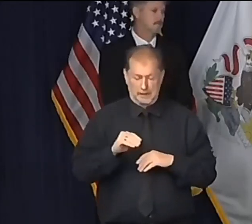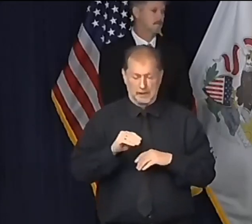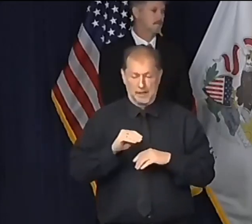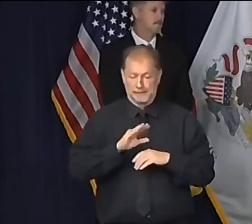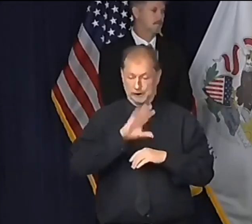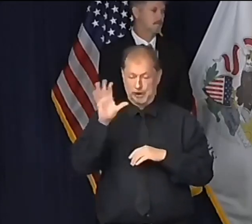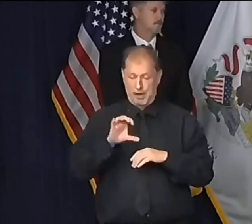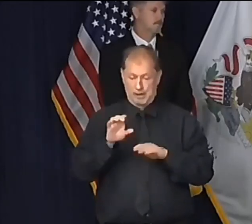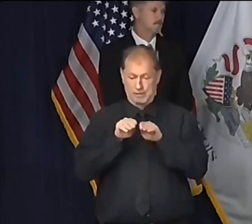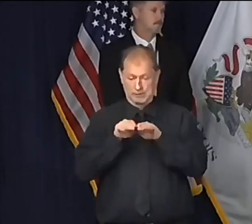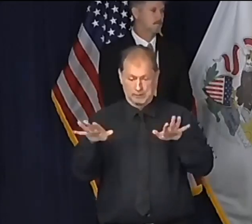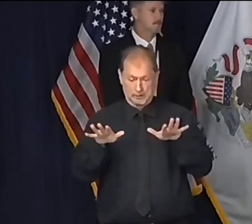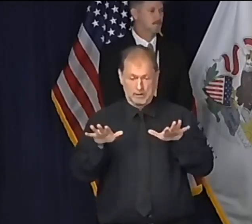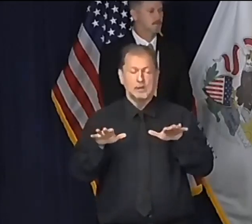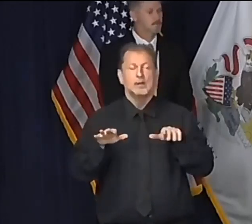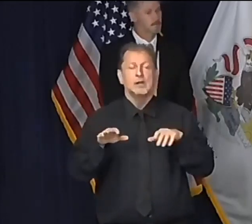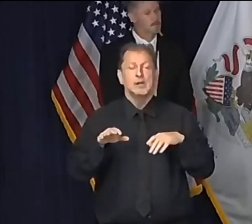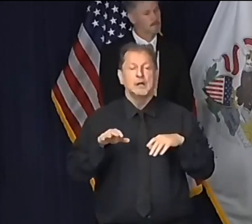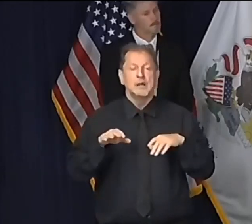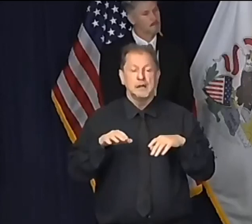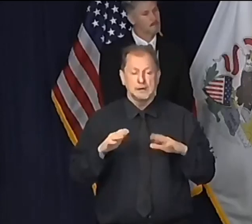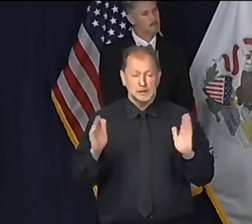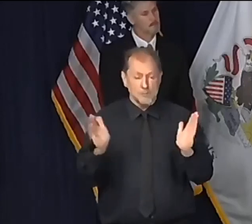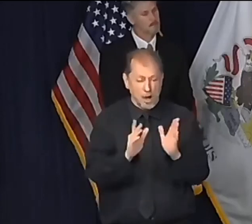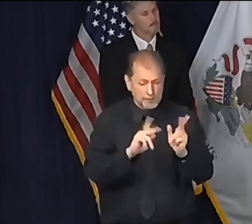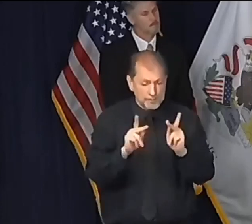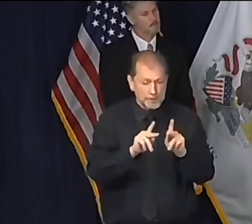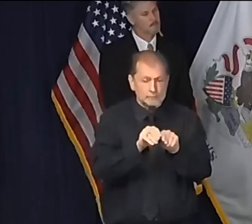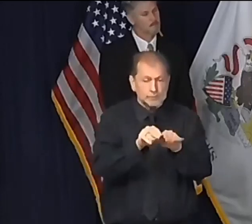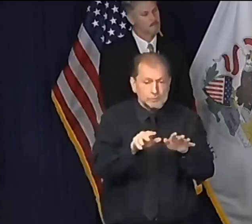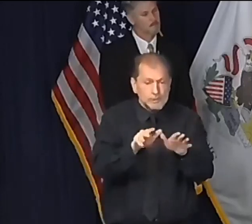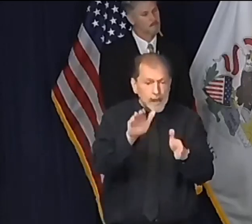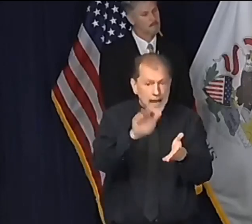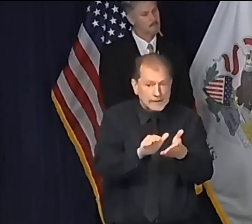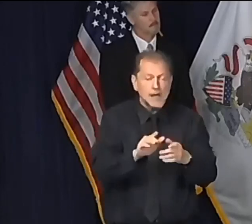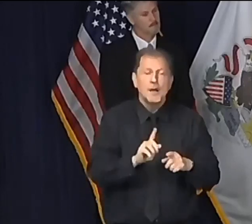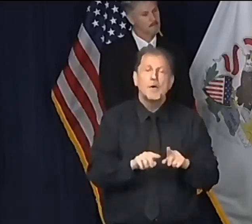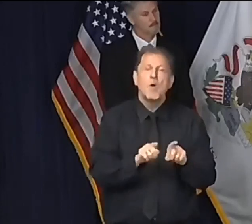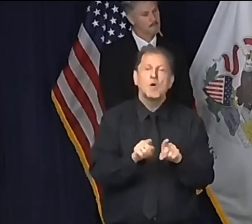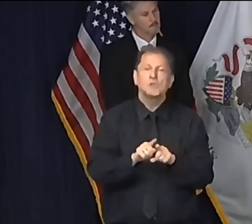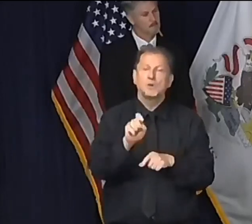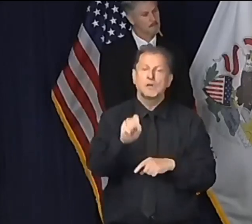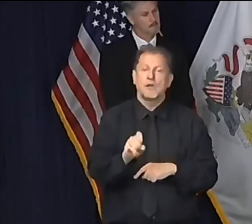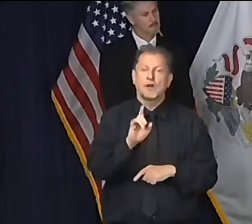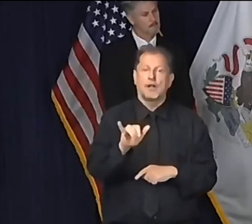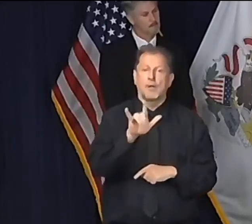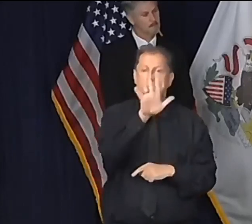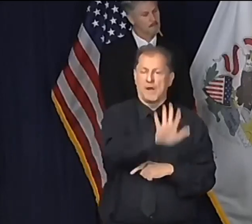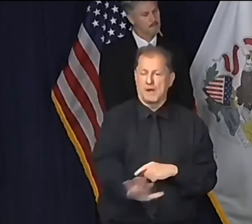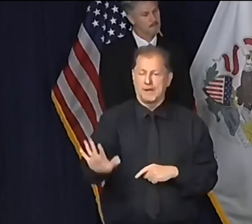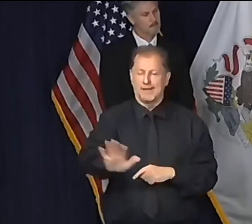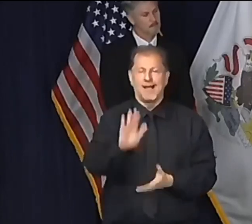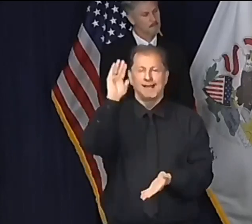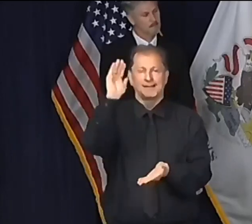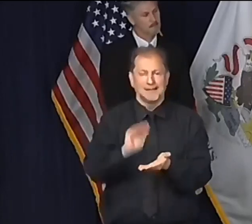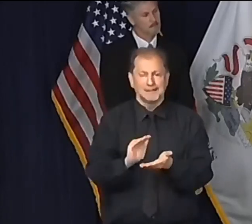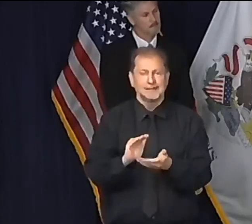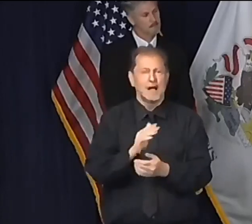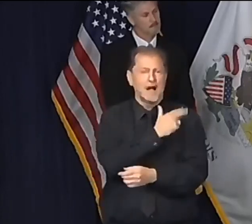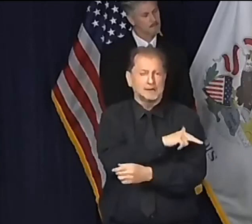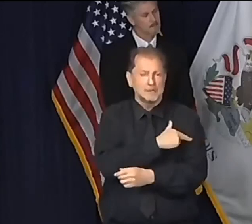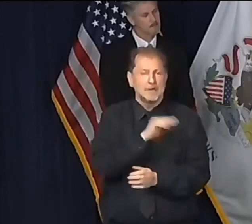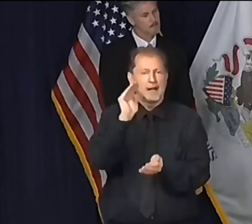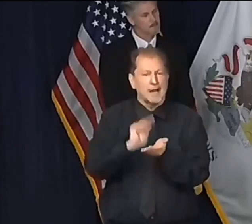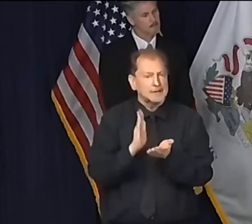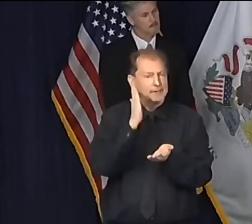affect the rate of spread, but we also know that they have a shortage of hospitals and beds there. So we're keeping a close